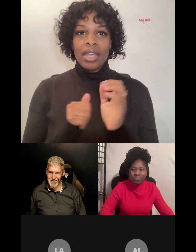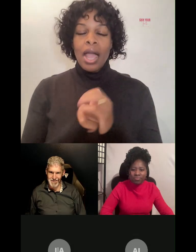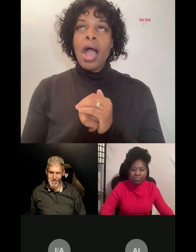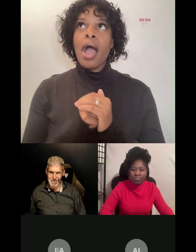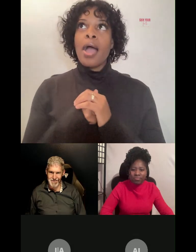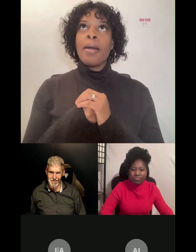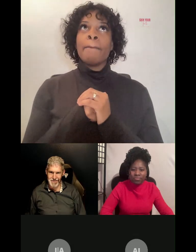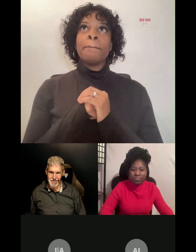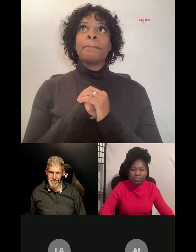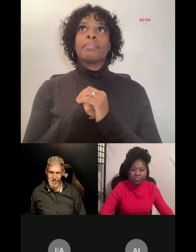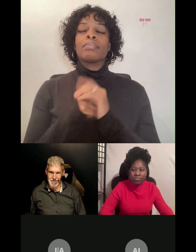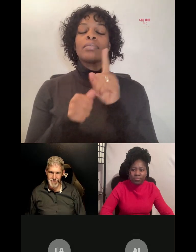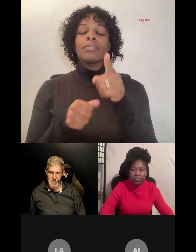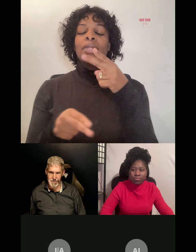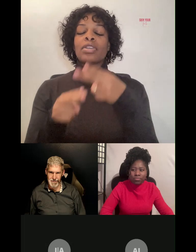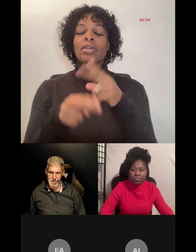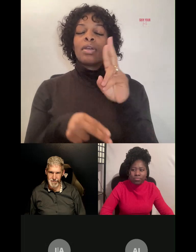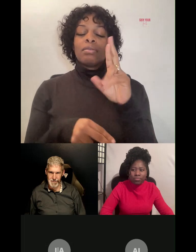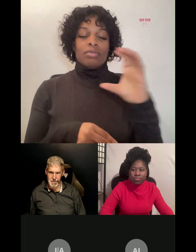Okay. Um,